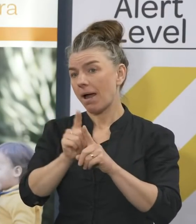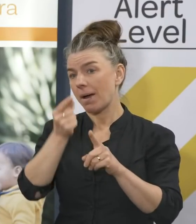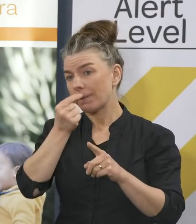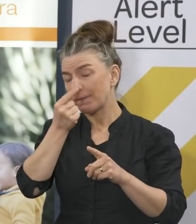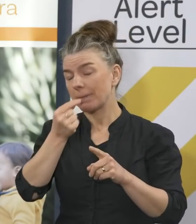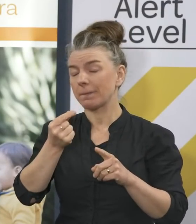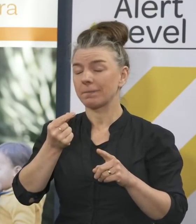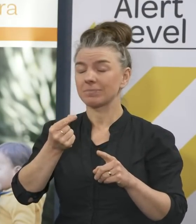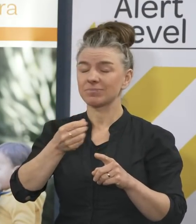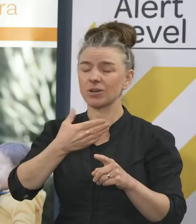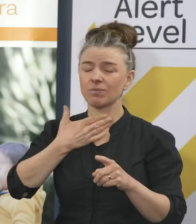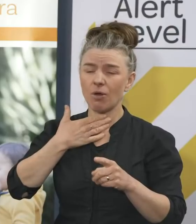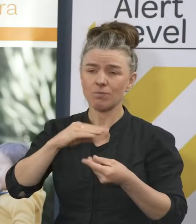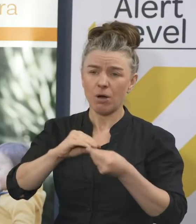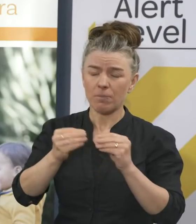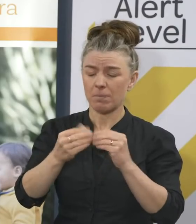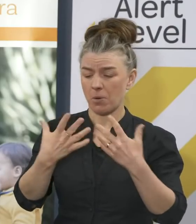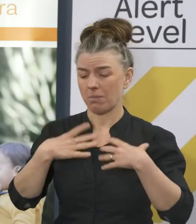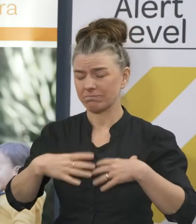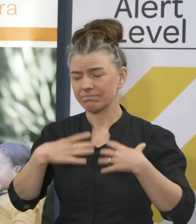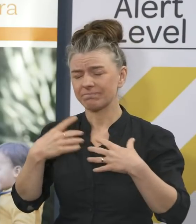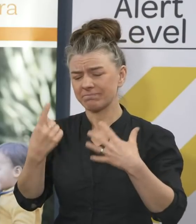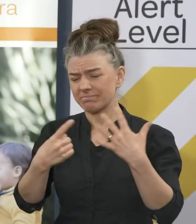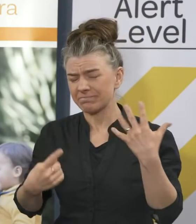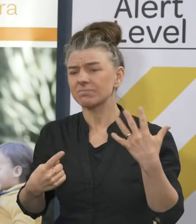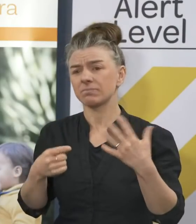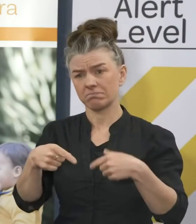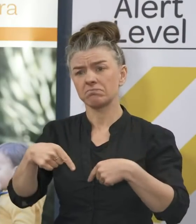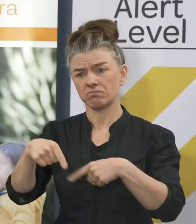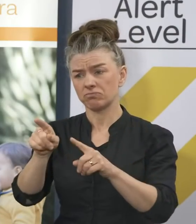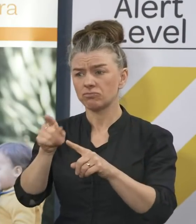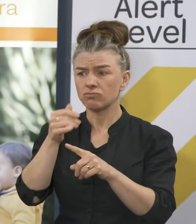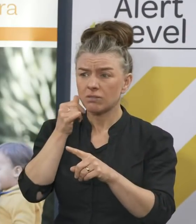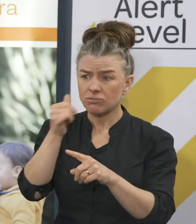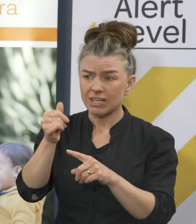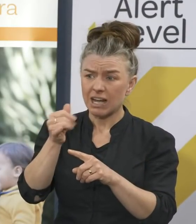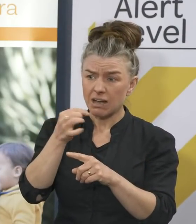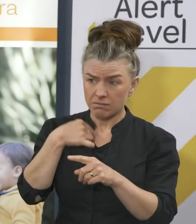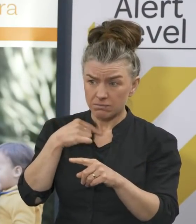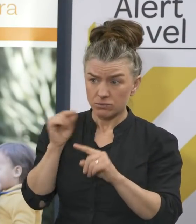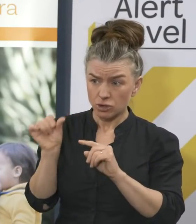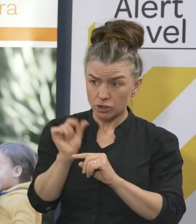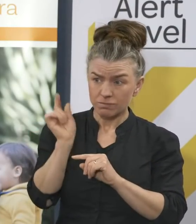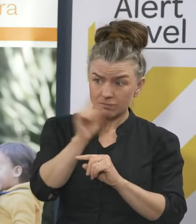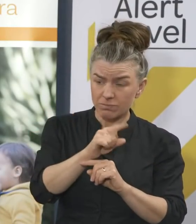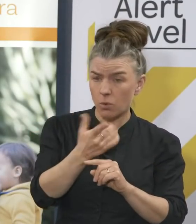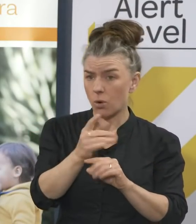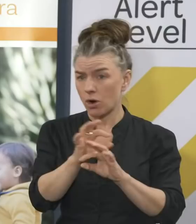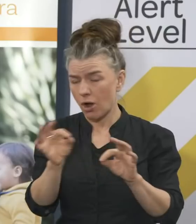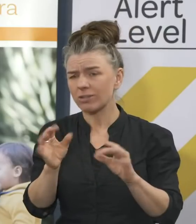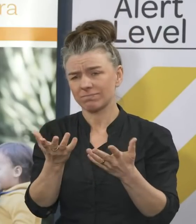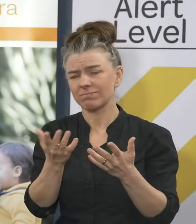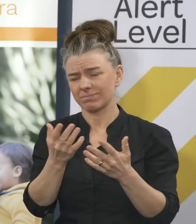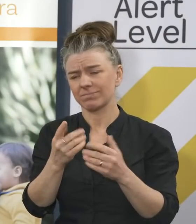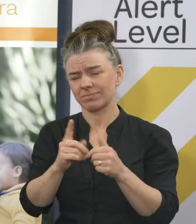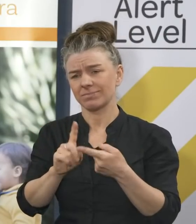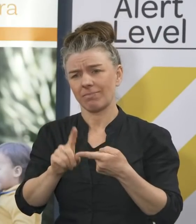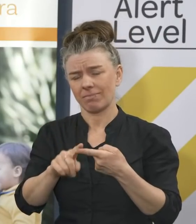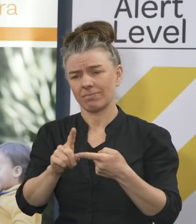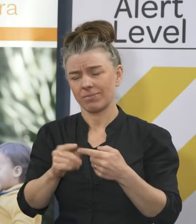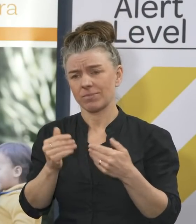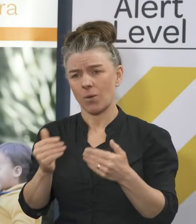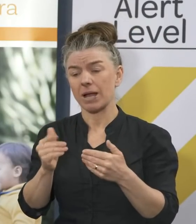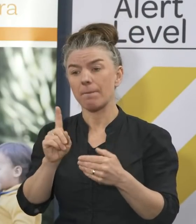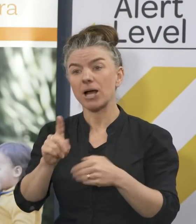advice, to seek advice on getting a test. And as has been the case right since the start of our testing,